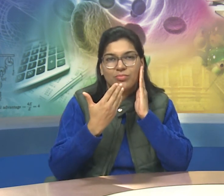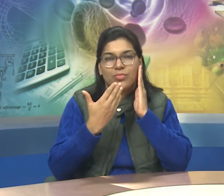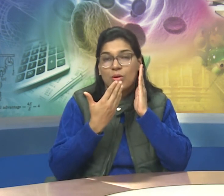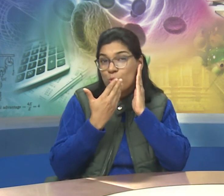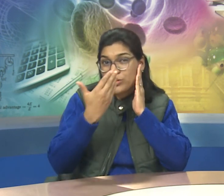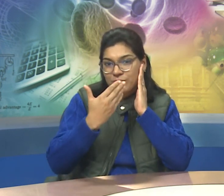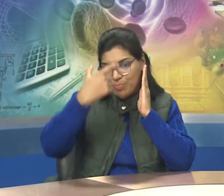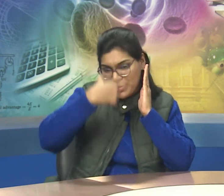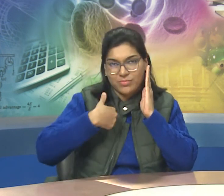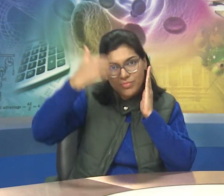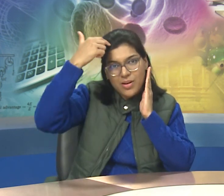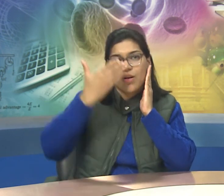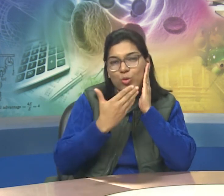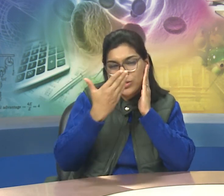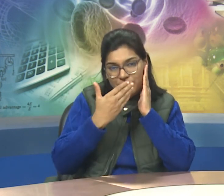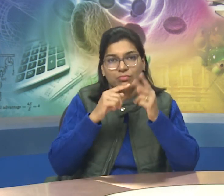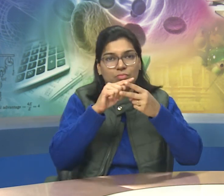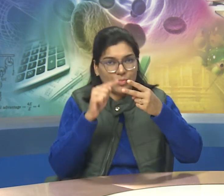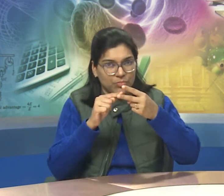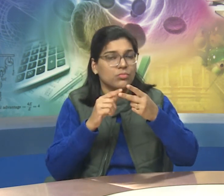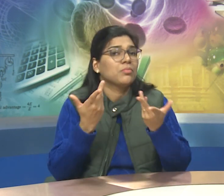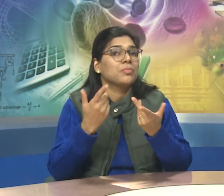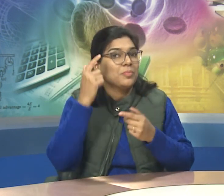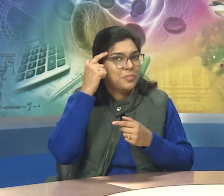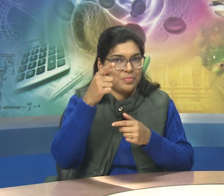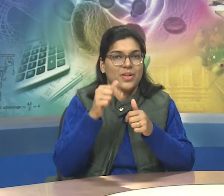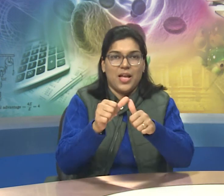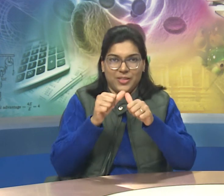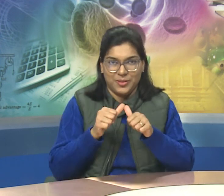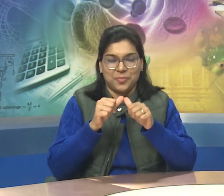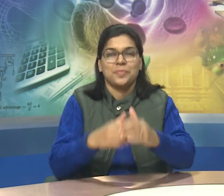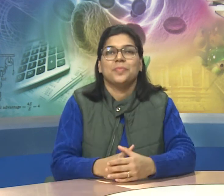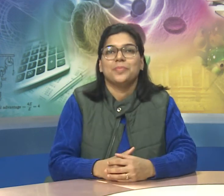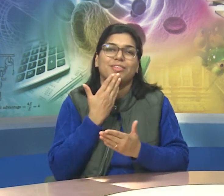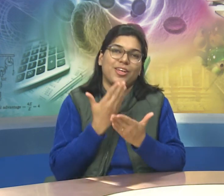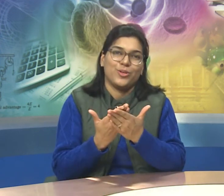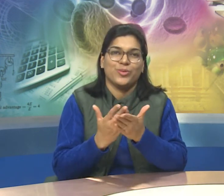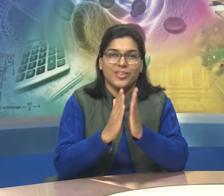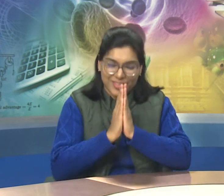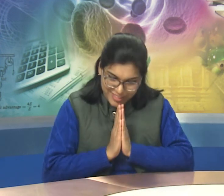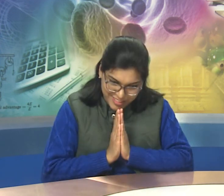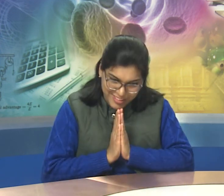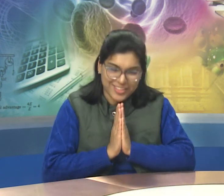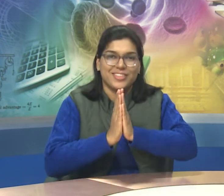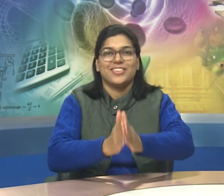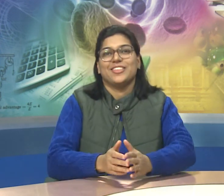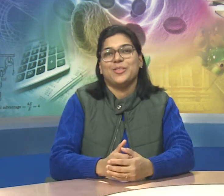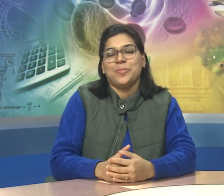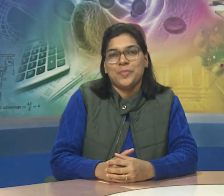music have on human mind. Thank you so much. Namaste.